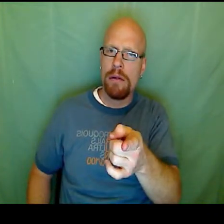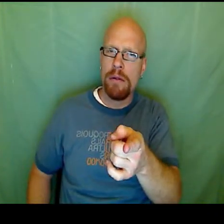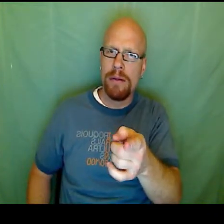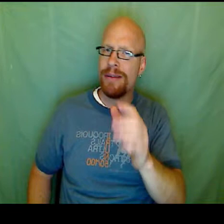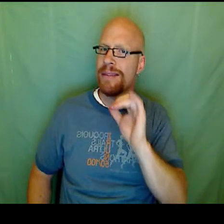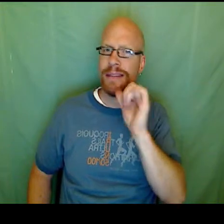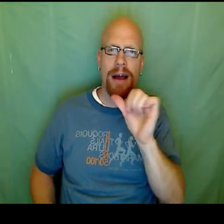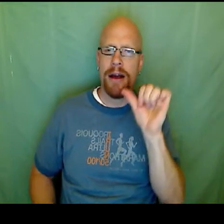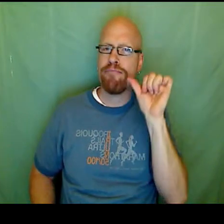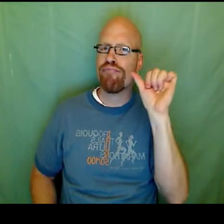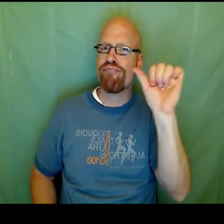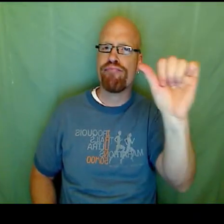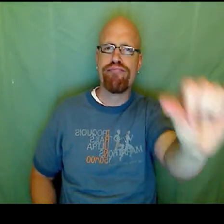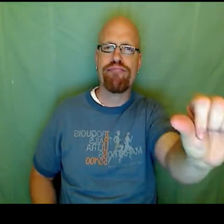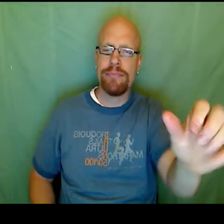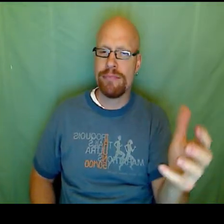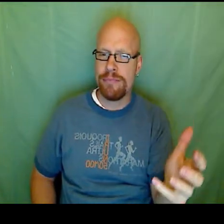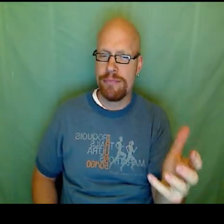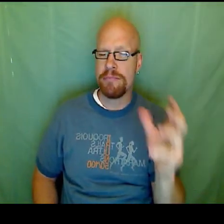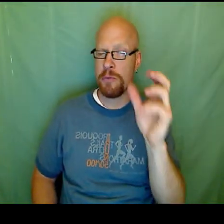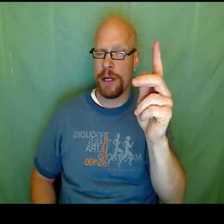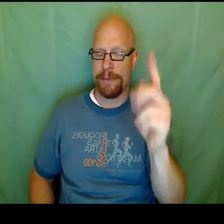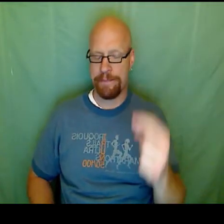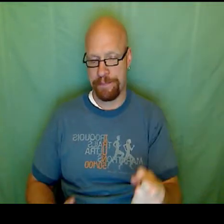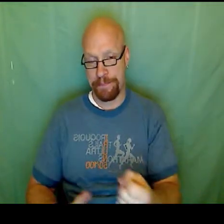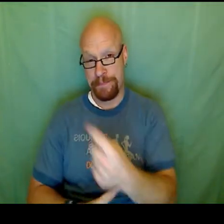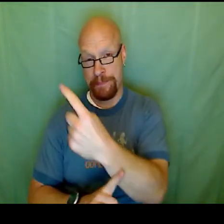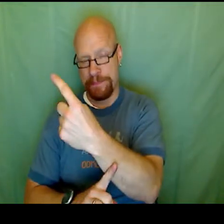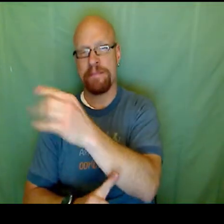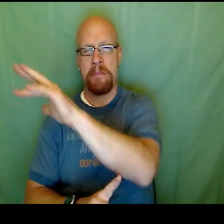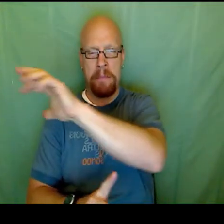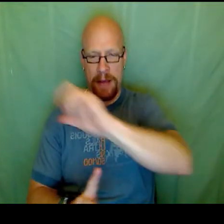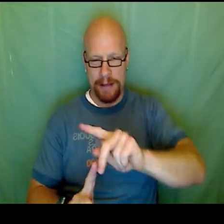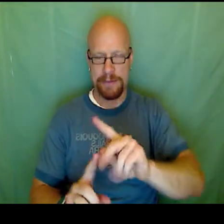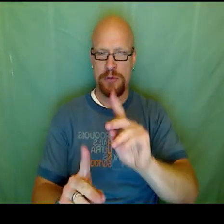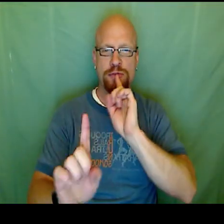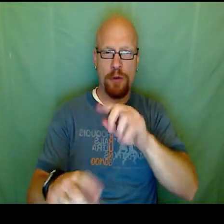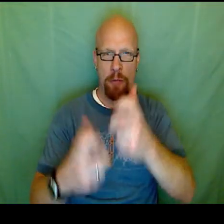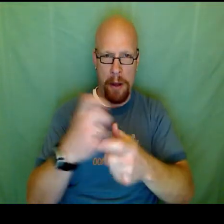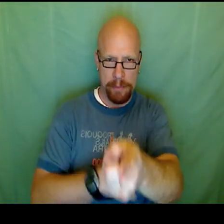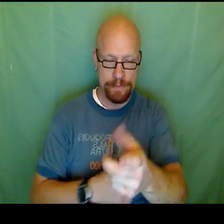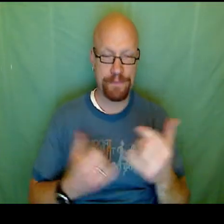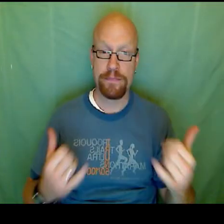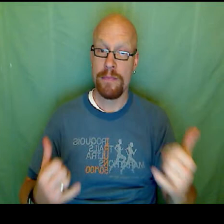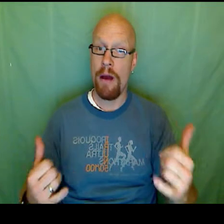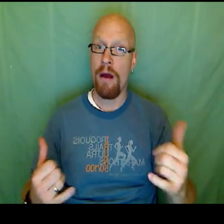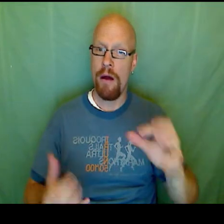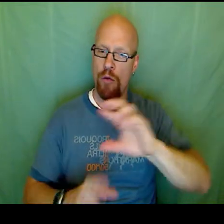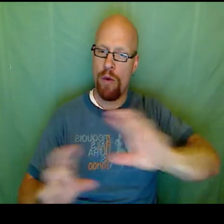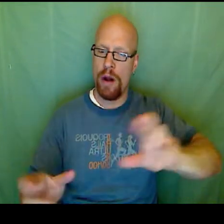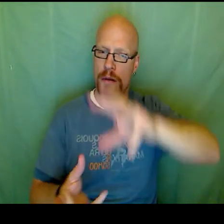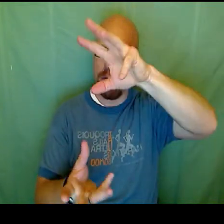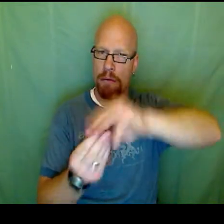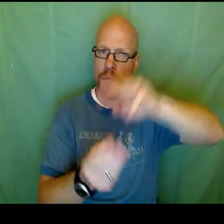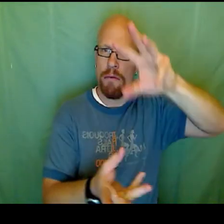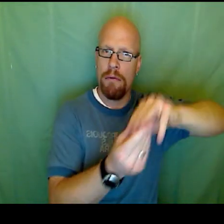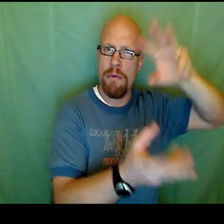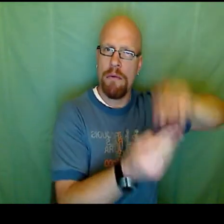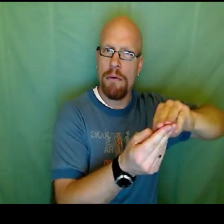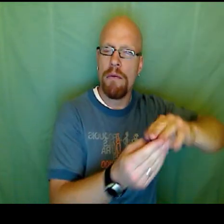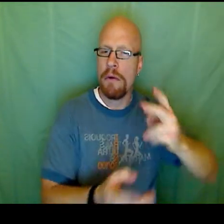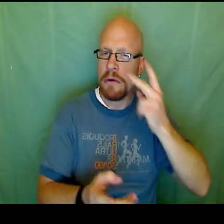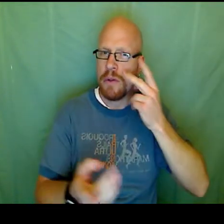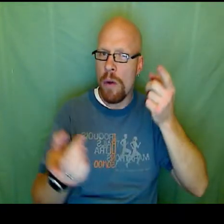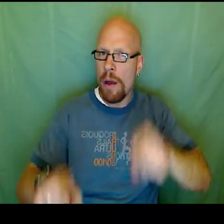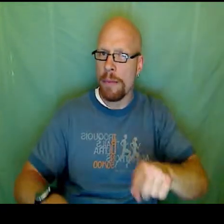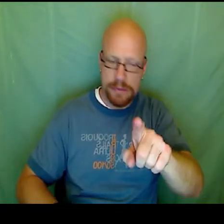and that value can change. It's not constant. It's variable. Okay, enough with my sidebar. Now I'm back. Okay,